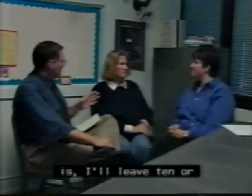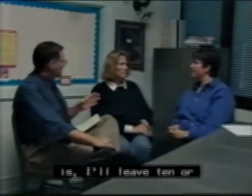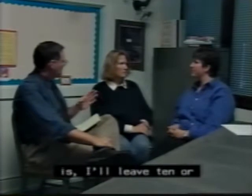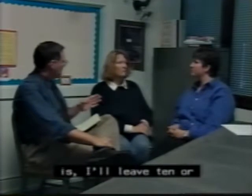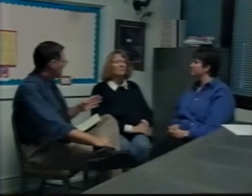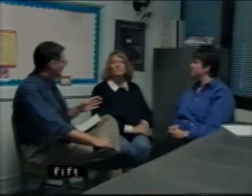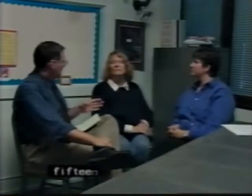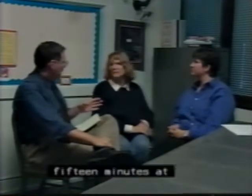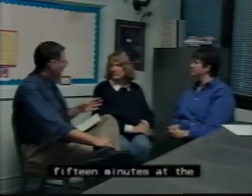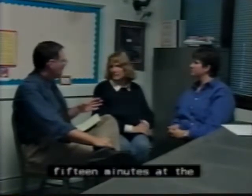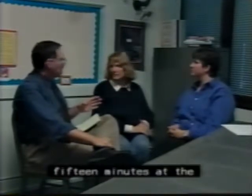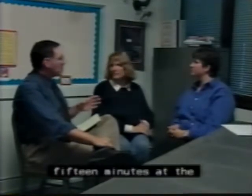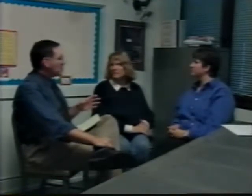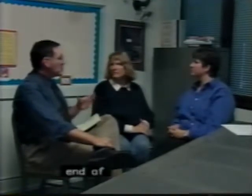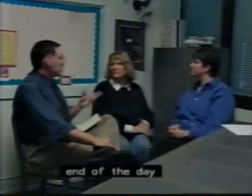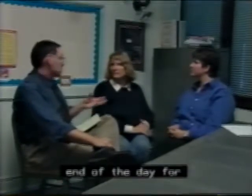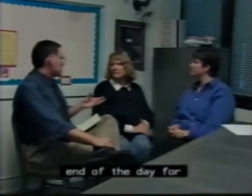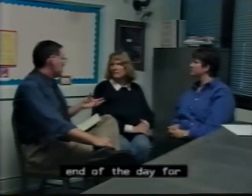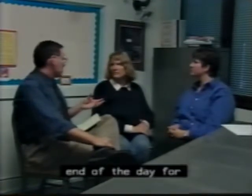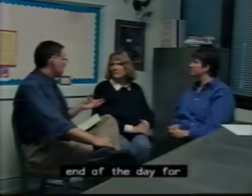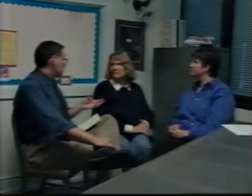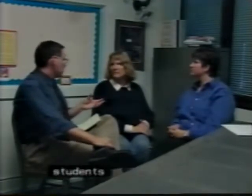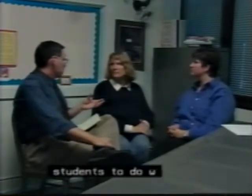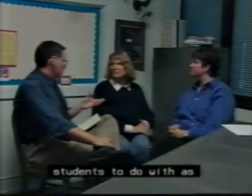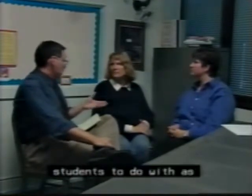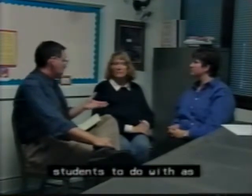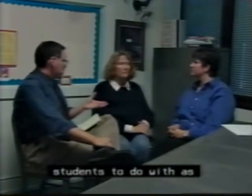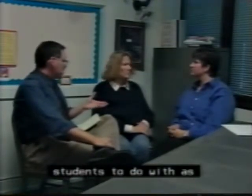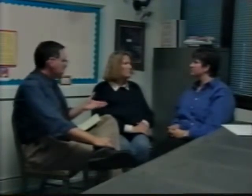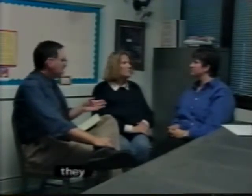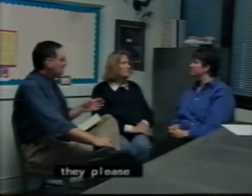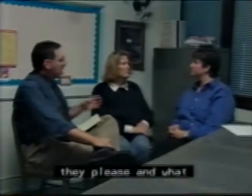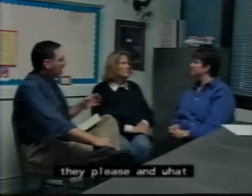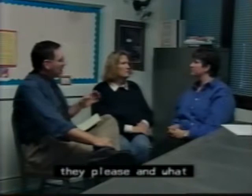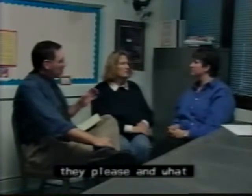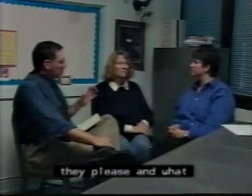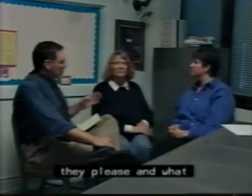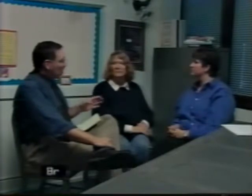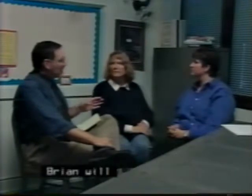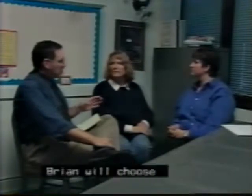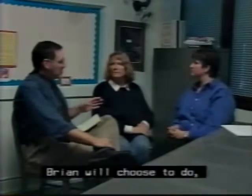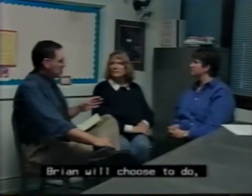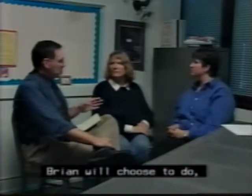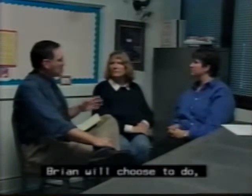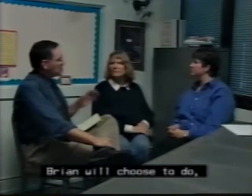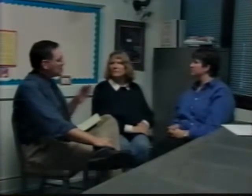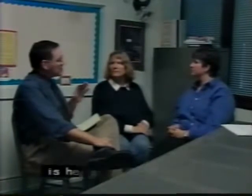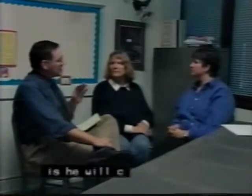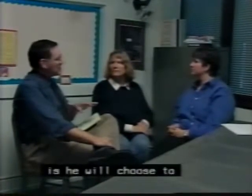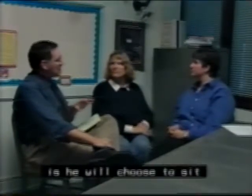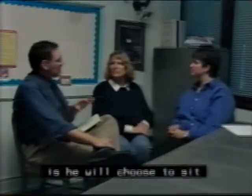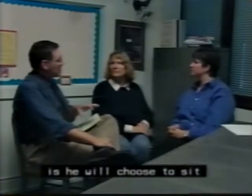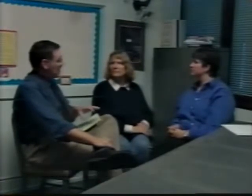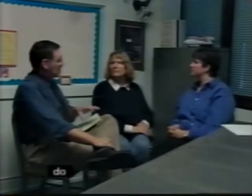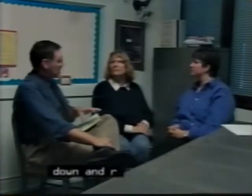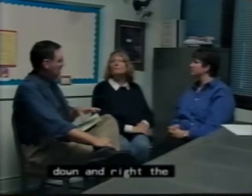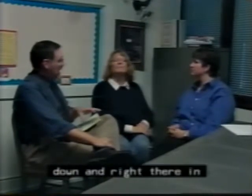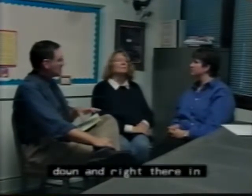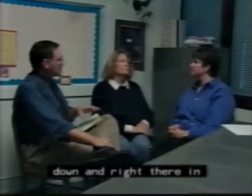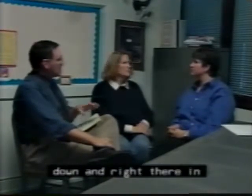minutes at the end of the day for students to do it as they please. And what Brian will choose to do is he'll choose to sit down right there in the class and